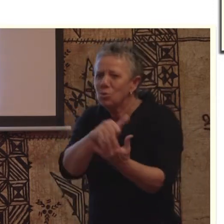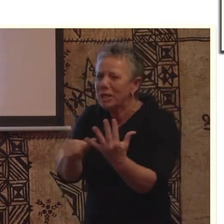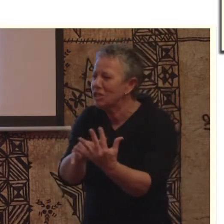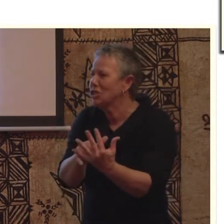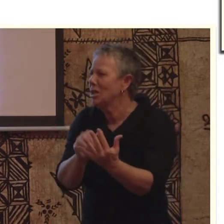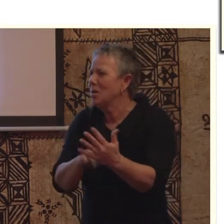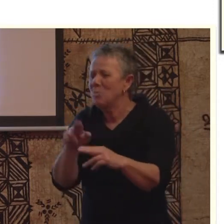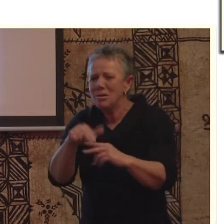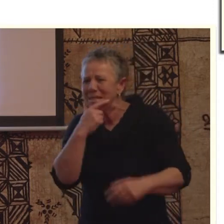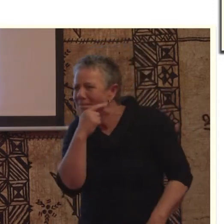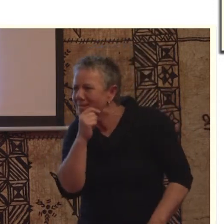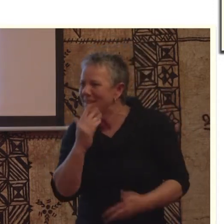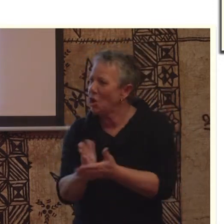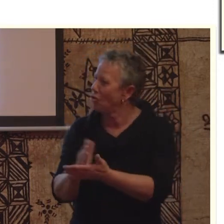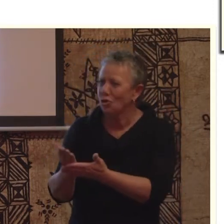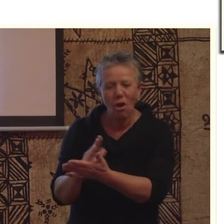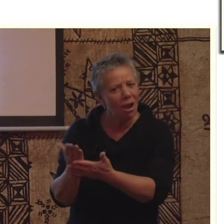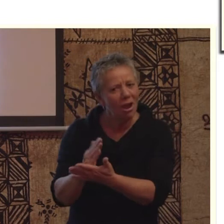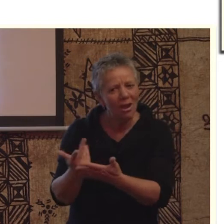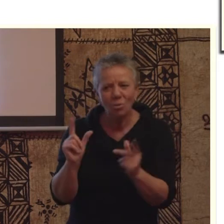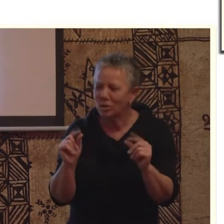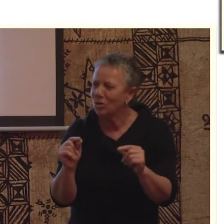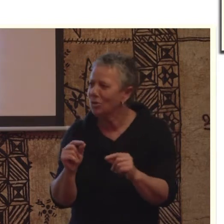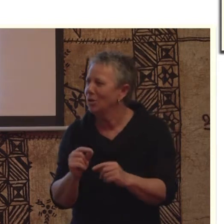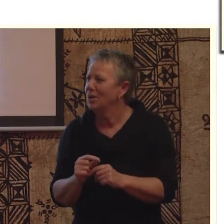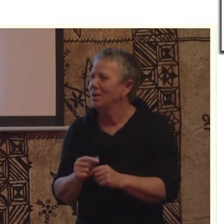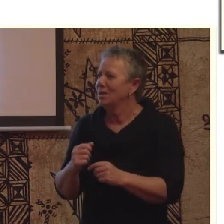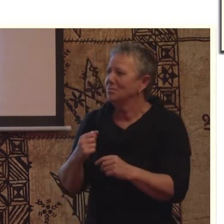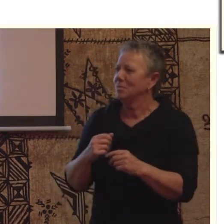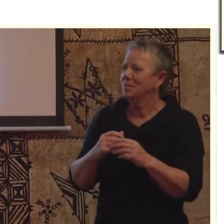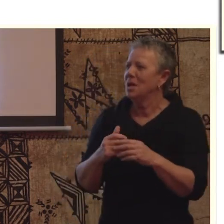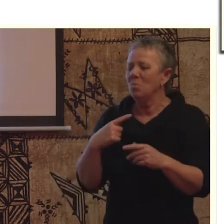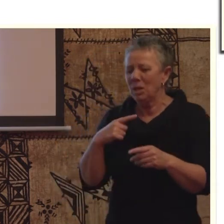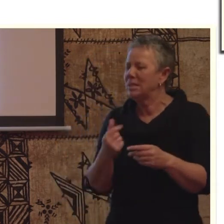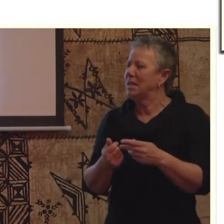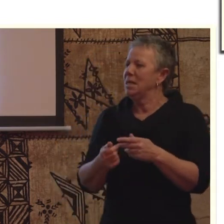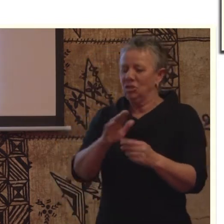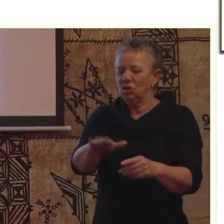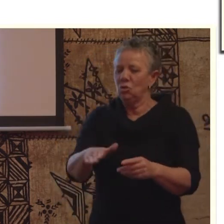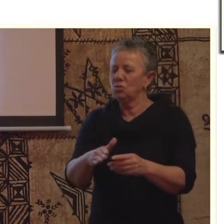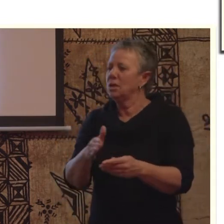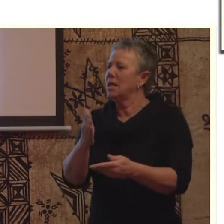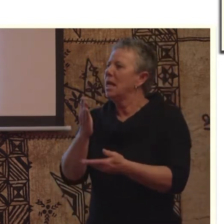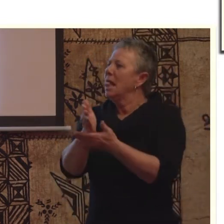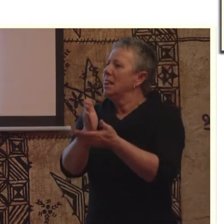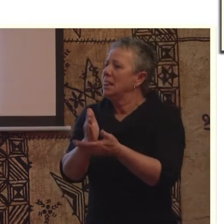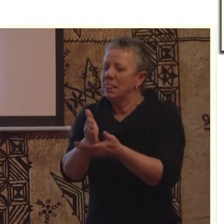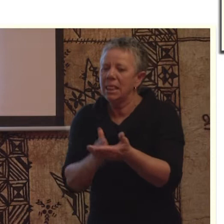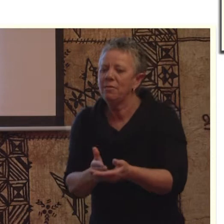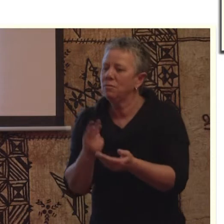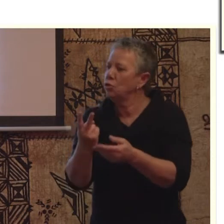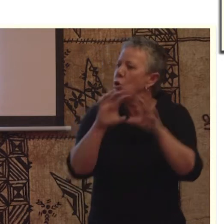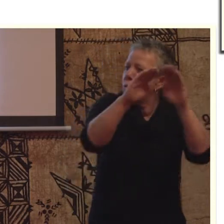know that their children are living in a Māori world and a Pākehā world, and